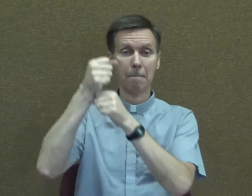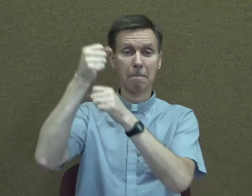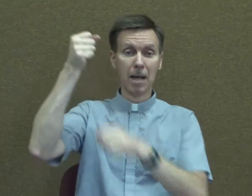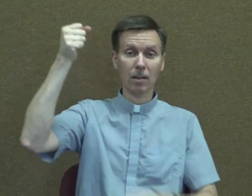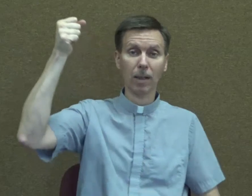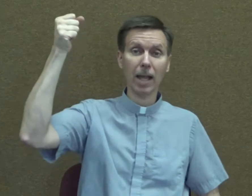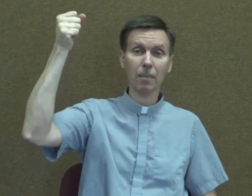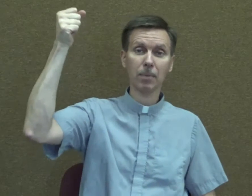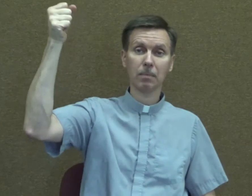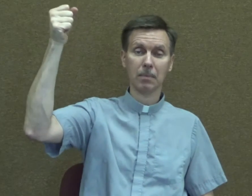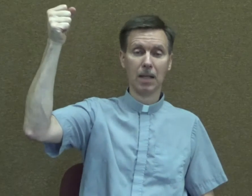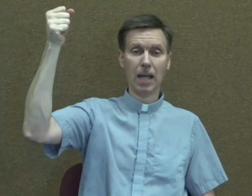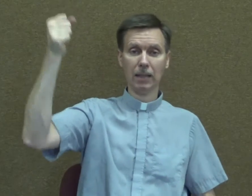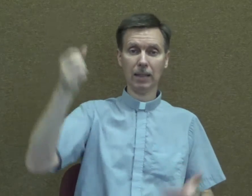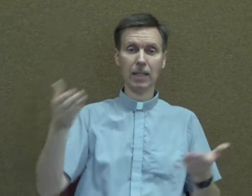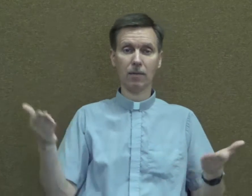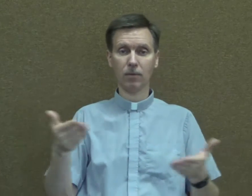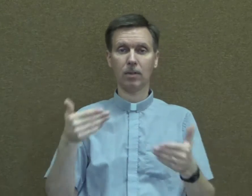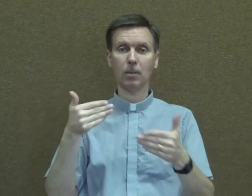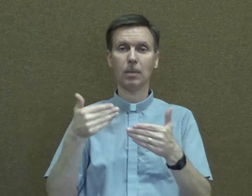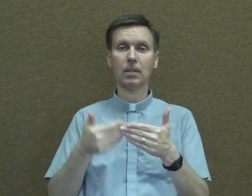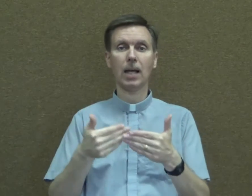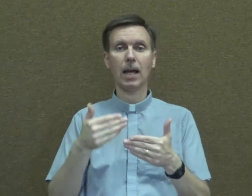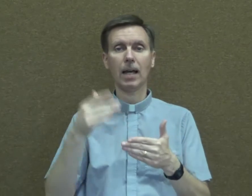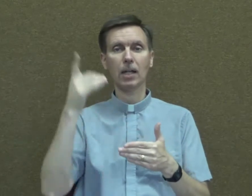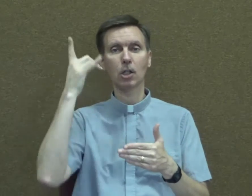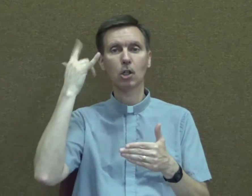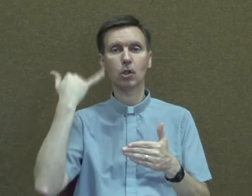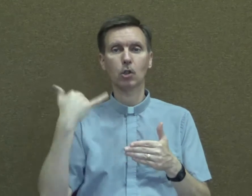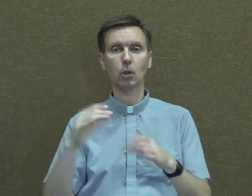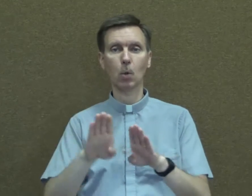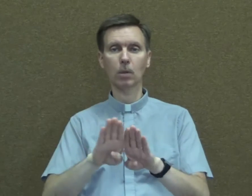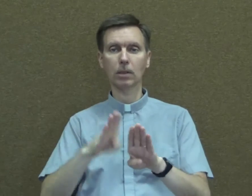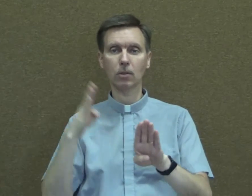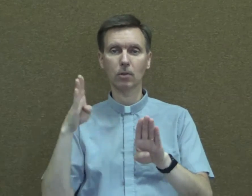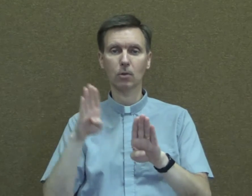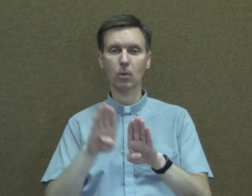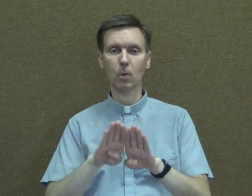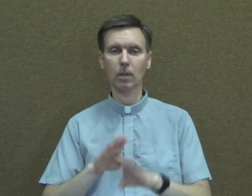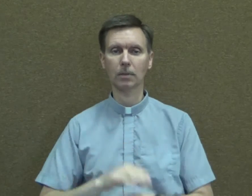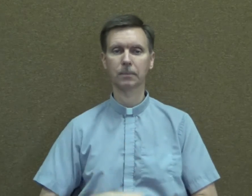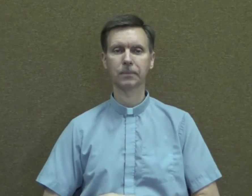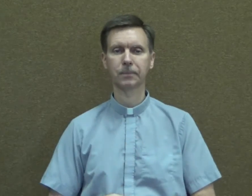My lamp I lift beside the golden door."